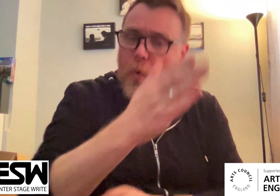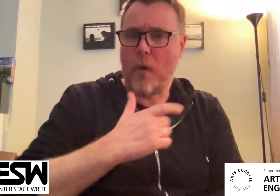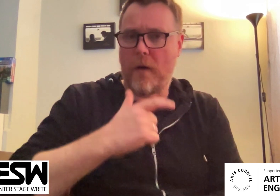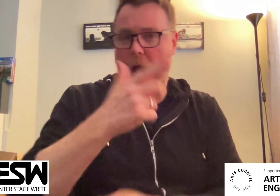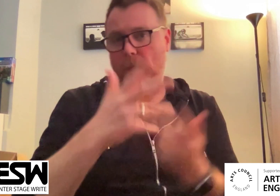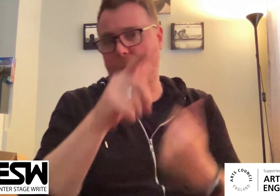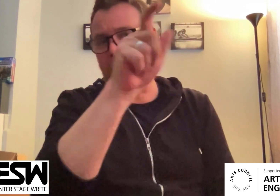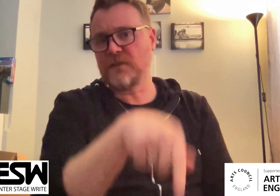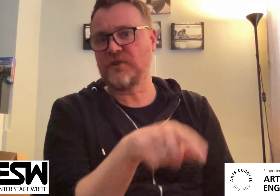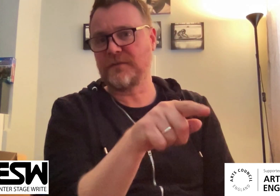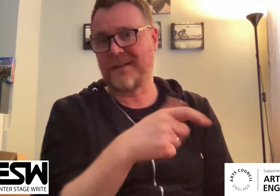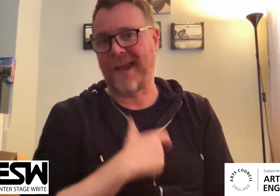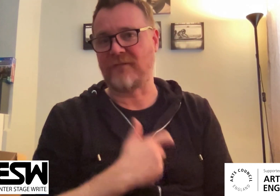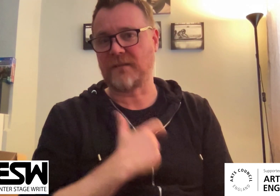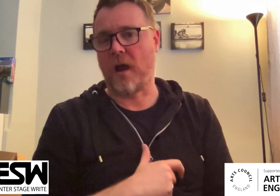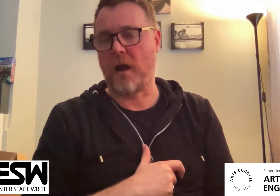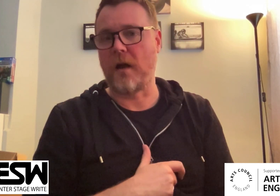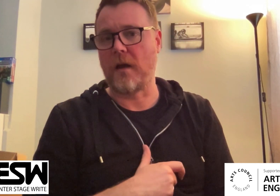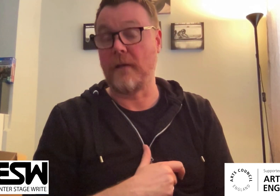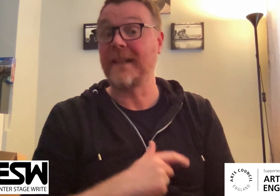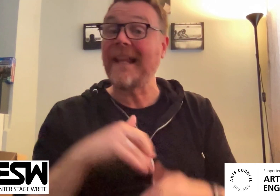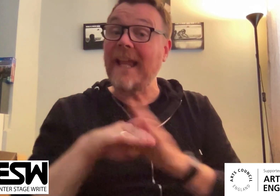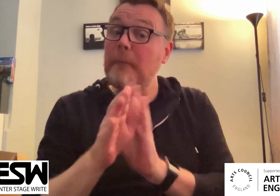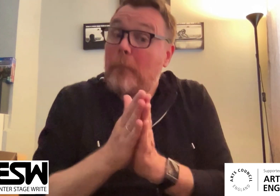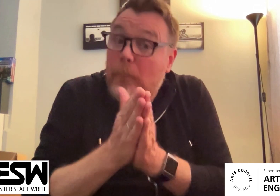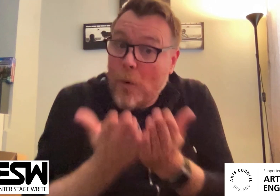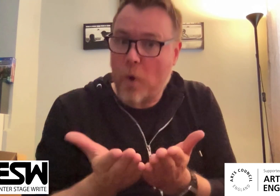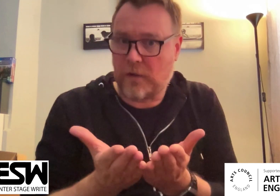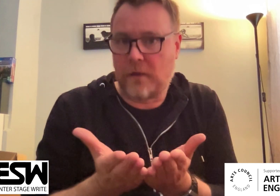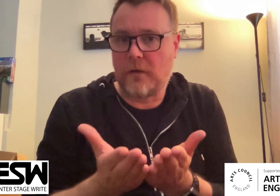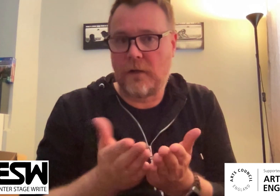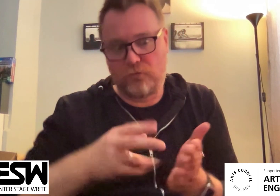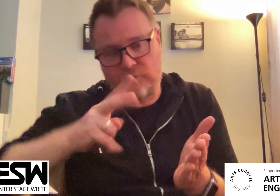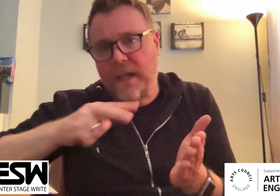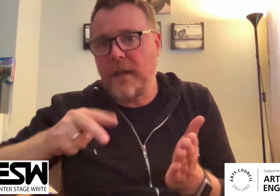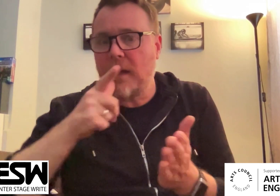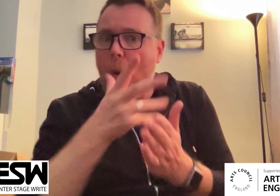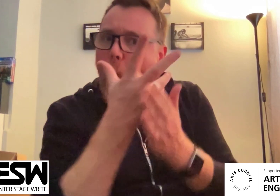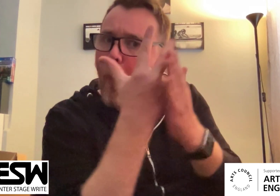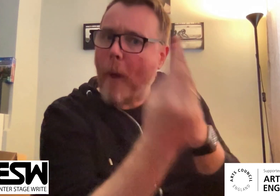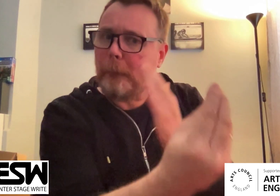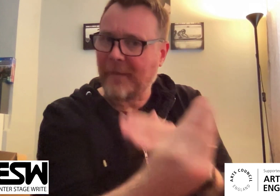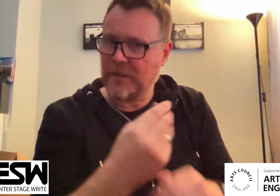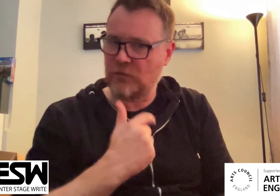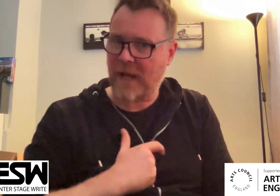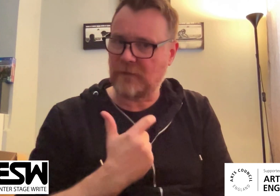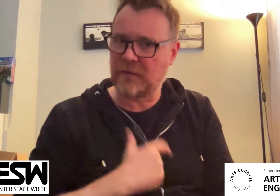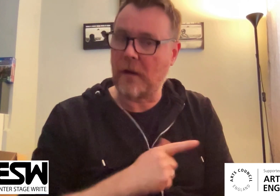film, really, you're experiencing the world through that person, through that character. In a book, when